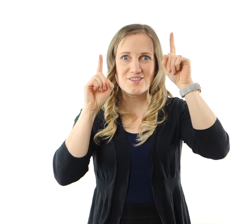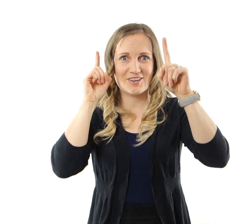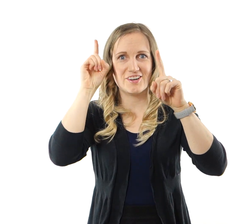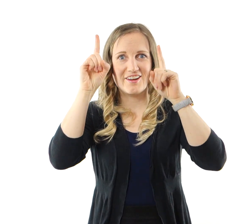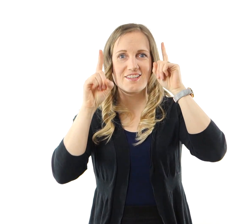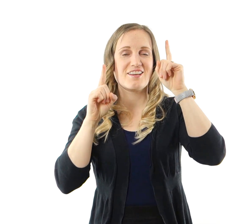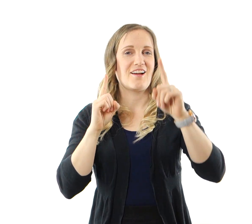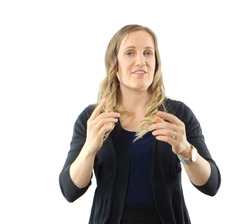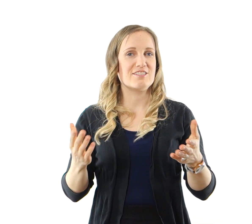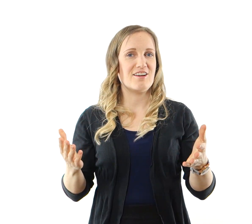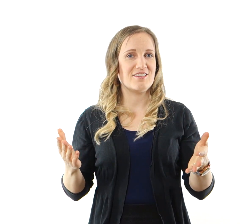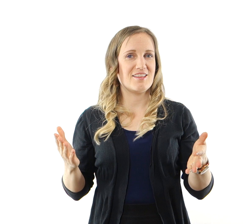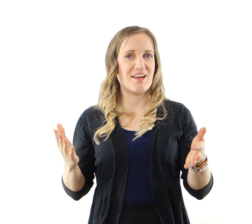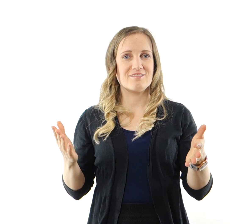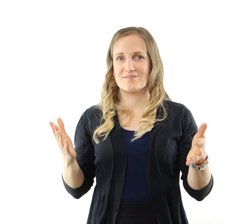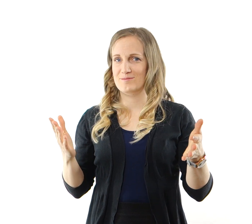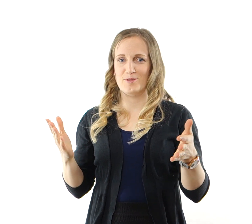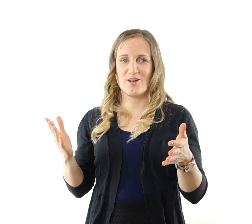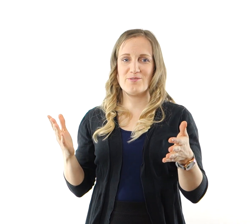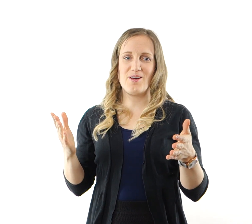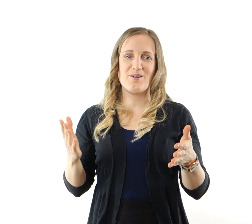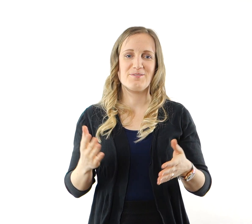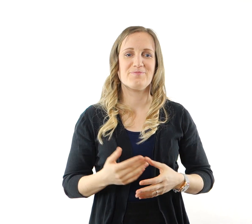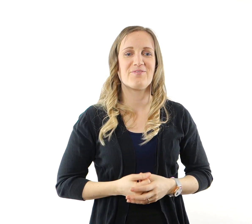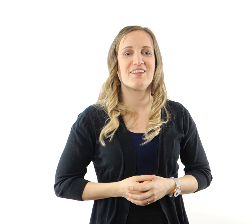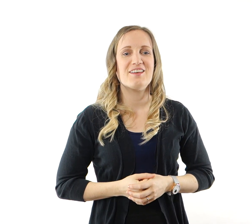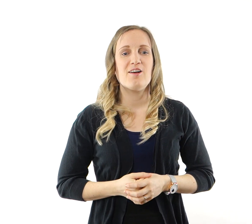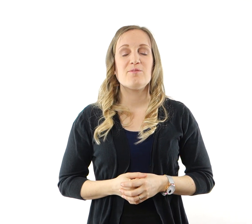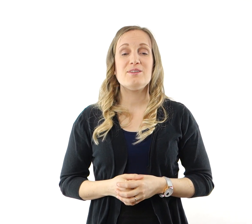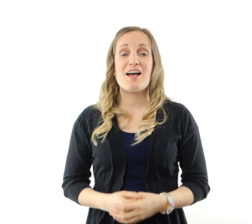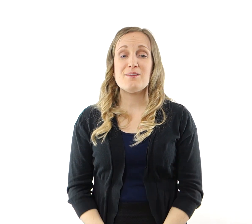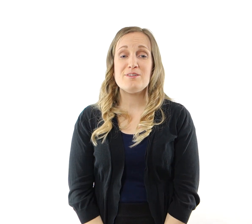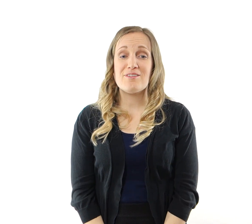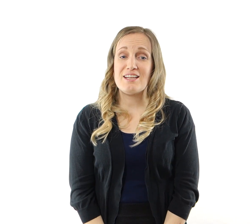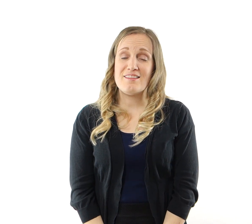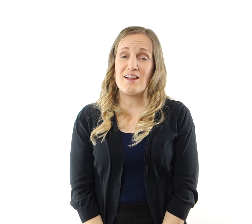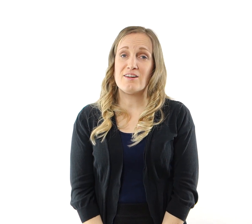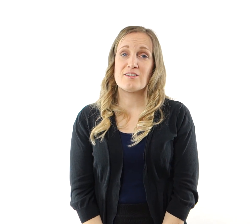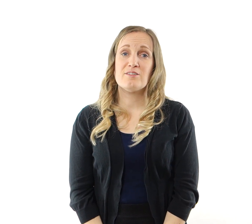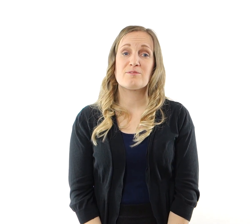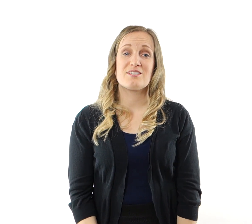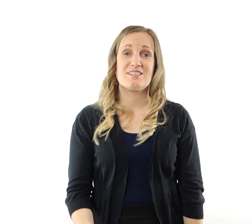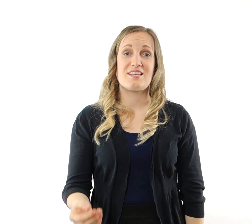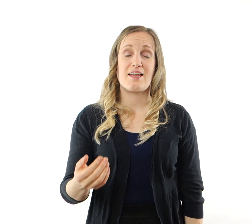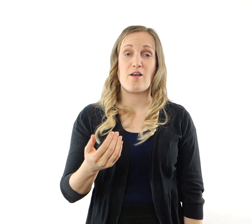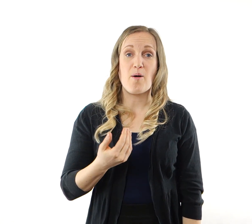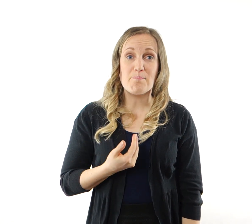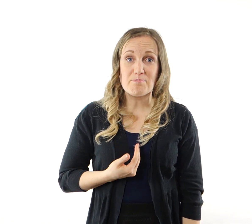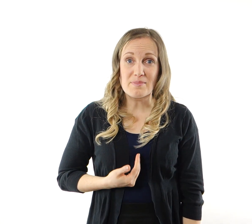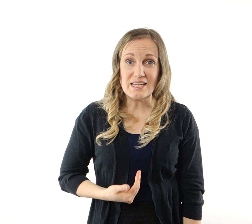wonder. I already taught you that. We're on a roll. Will I be ready there? We're going to say me